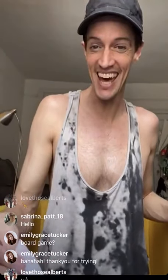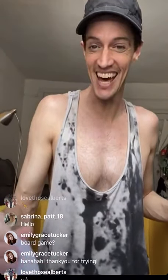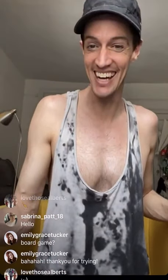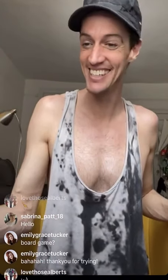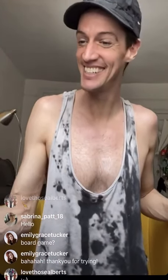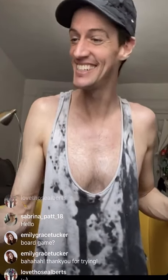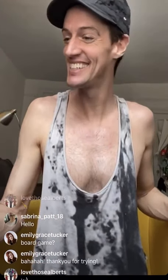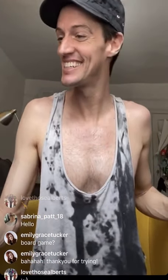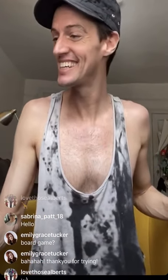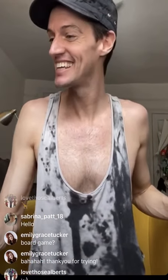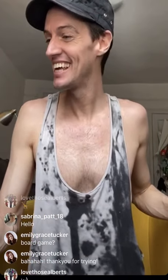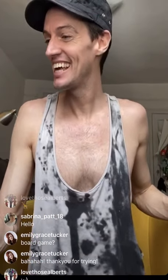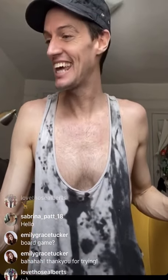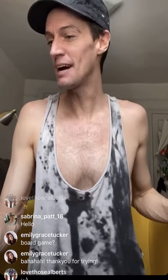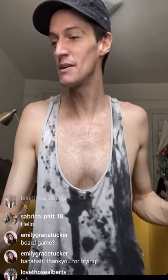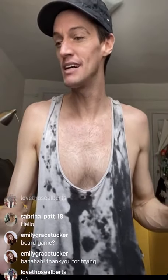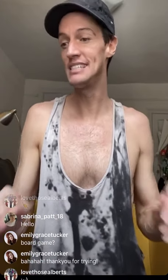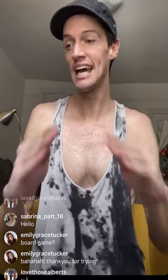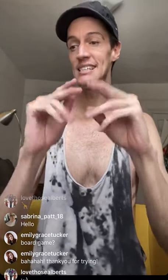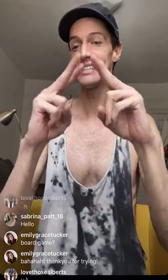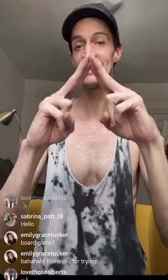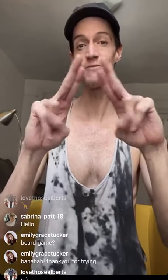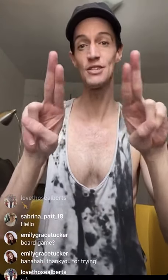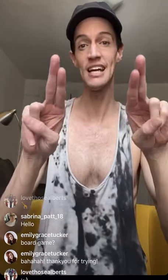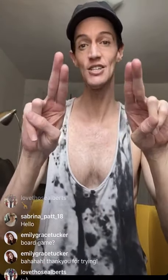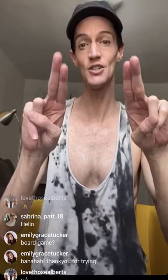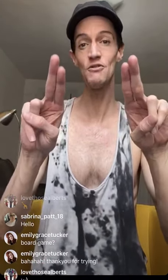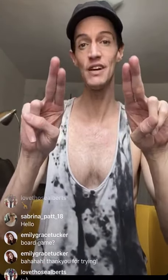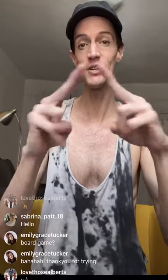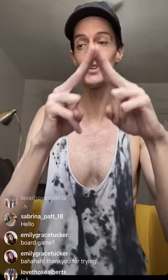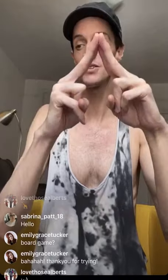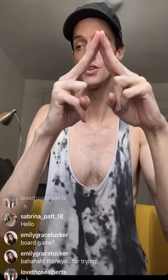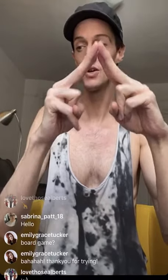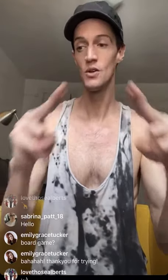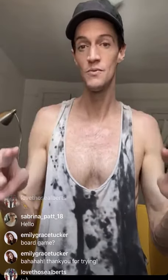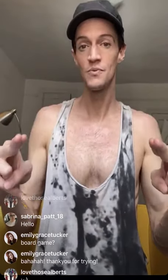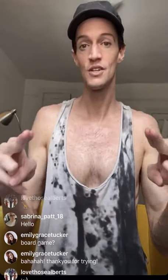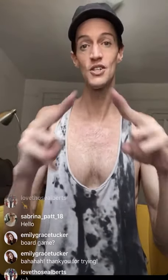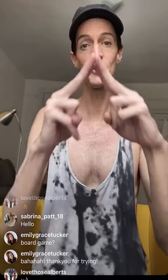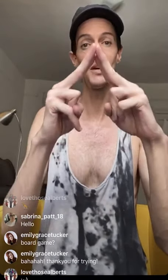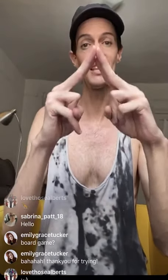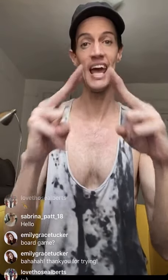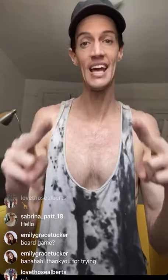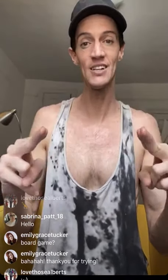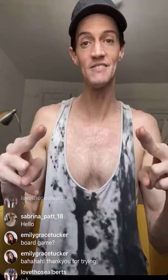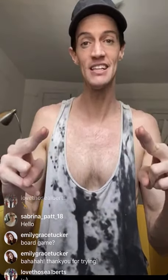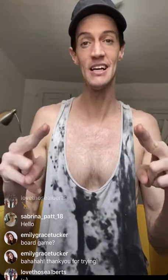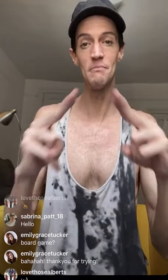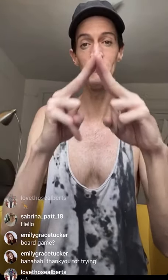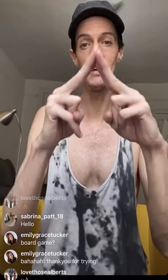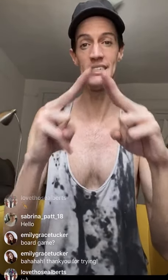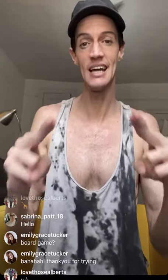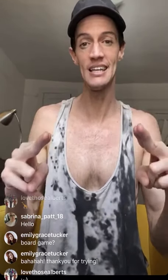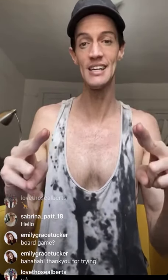Yeah. Camp, tent, the sign for tent, two fingers, just showing the angle of a tent that is